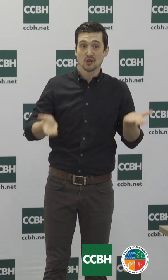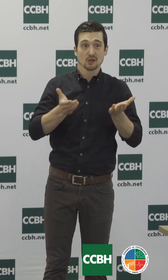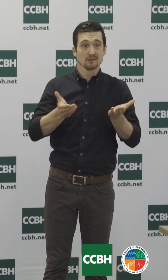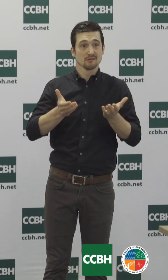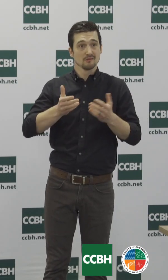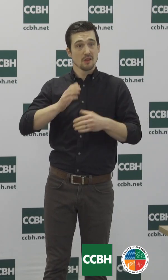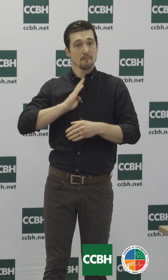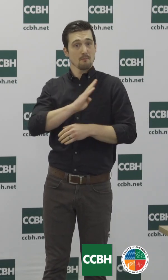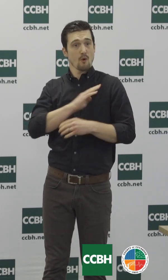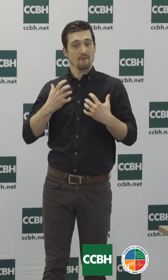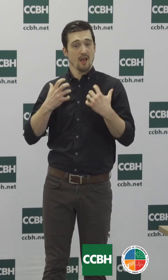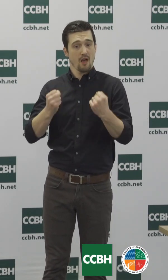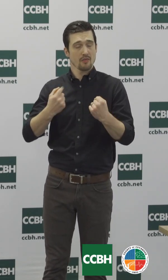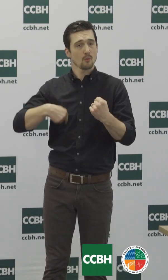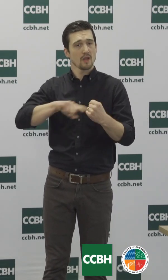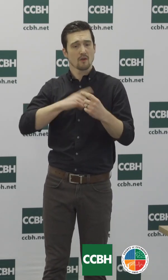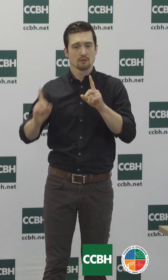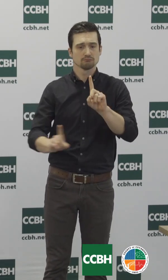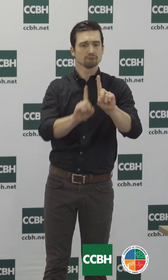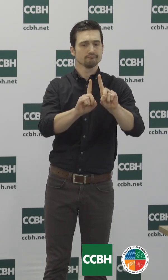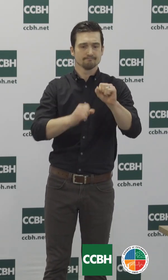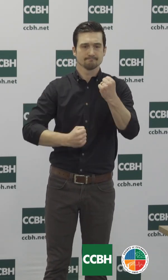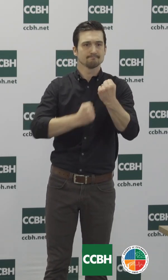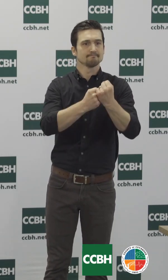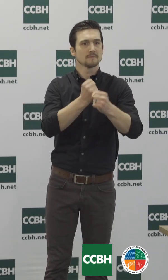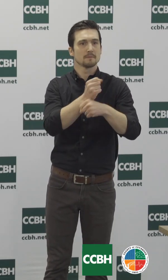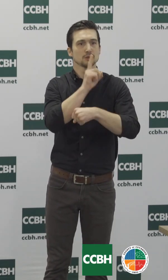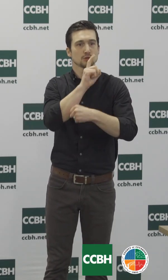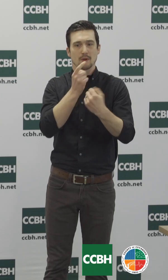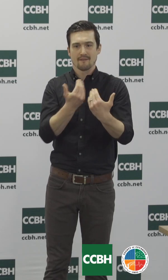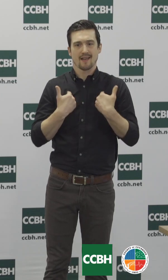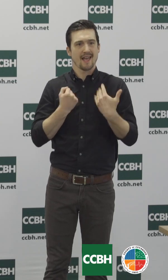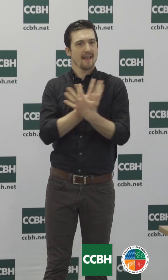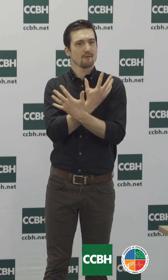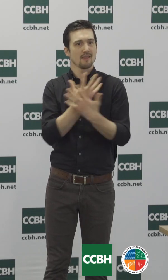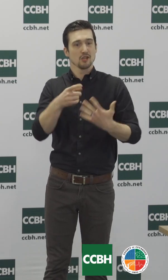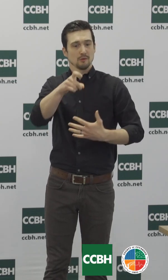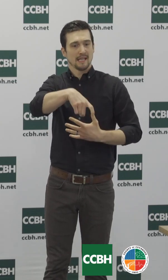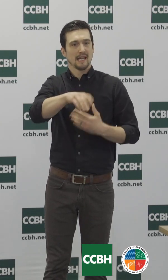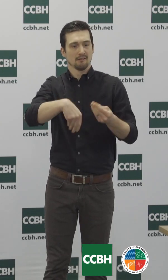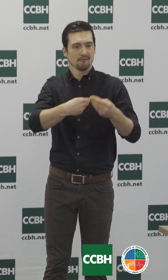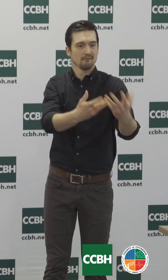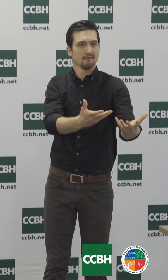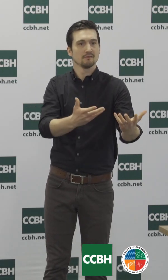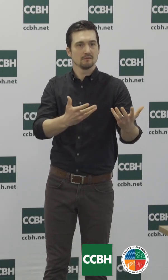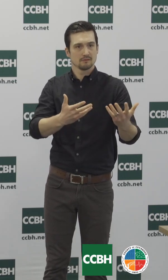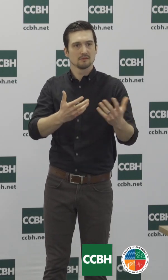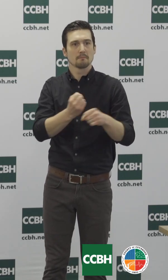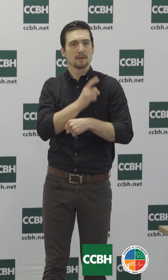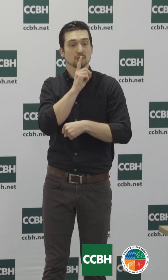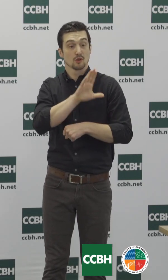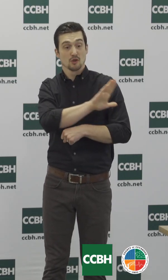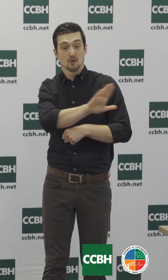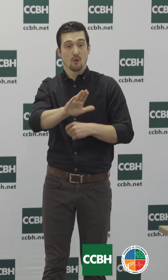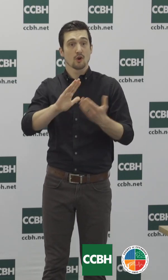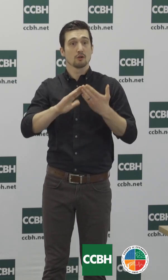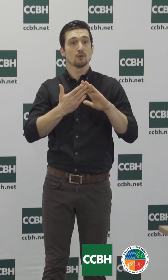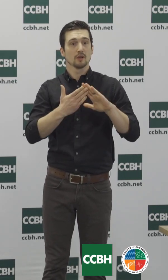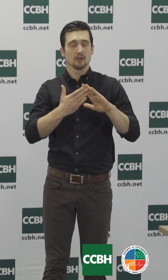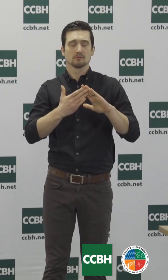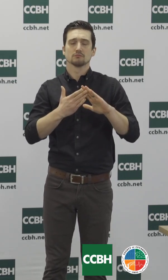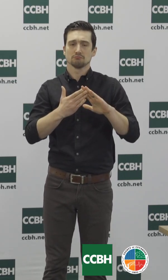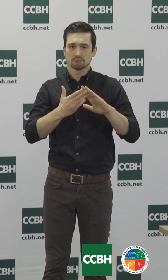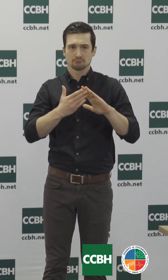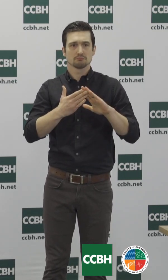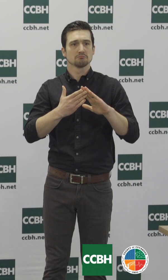be determined to work alongside you and ensure you have the resources you need to make sure that your communities are well